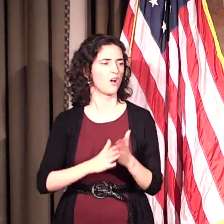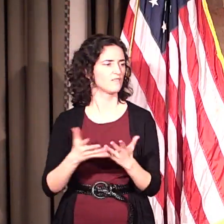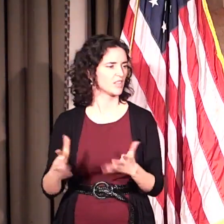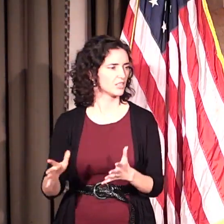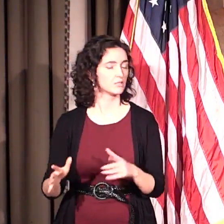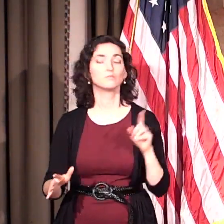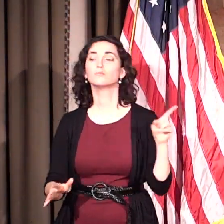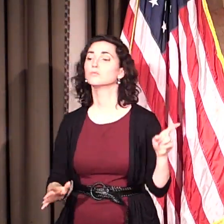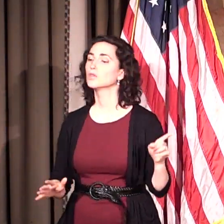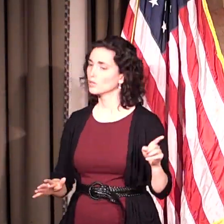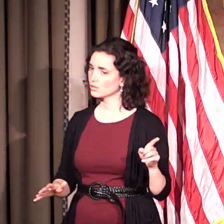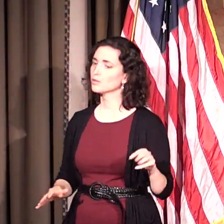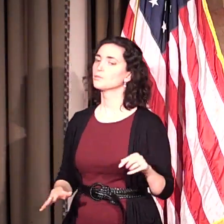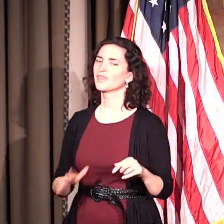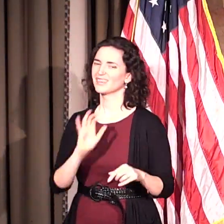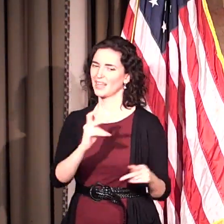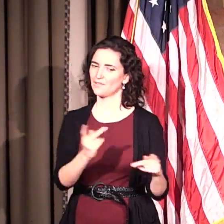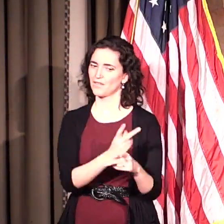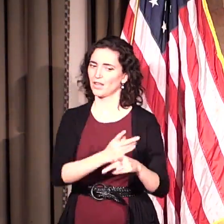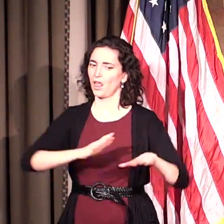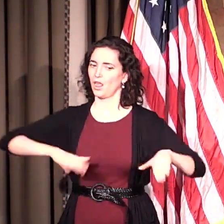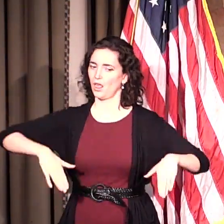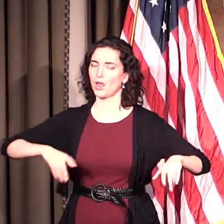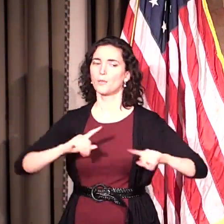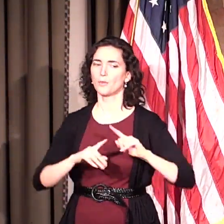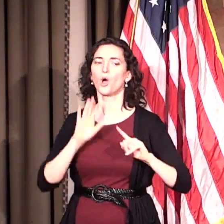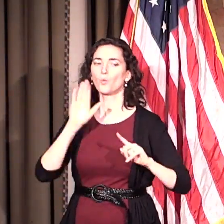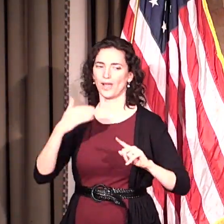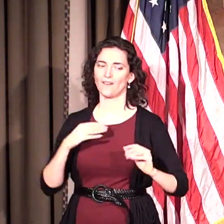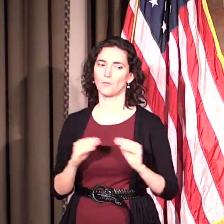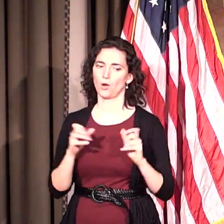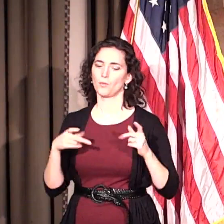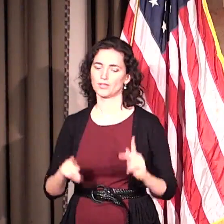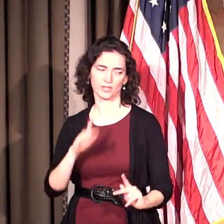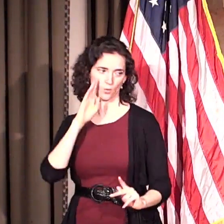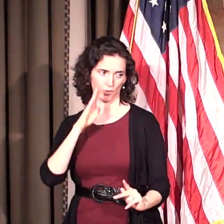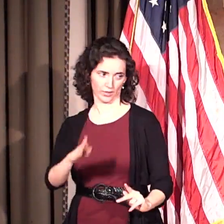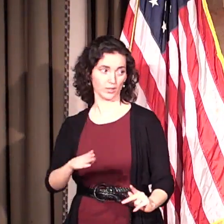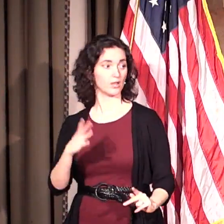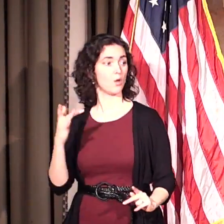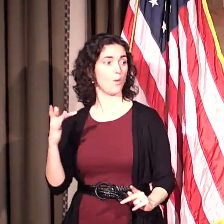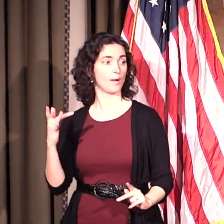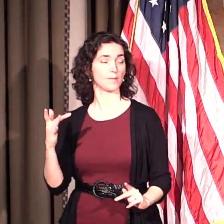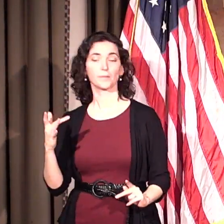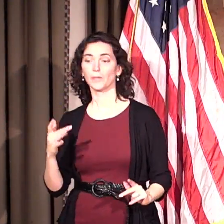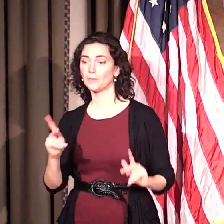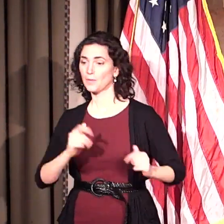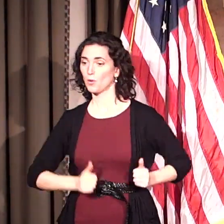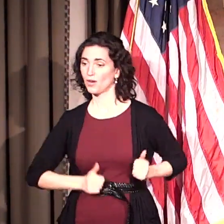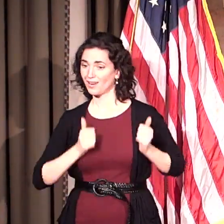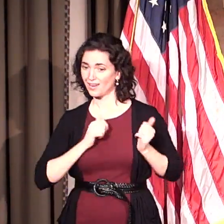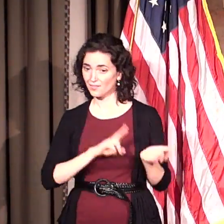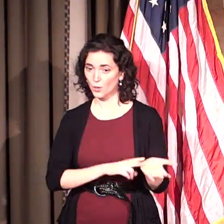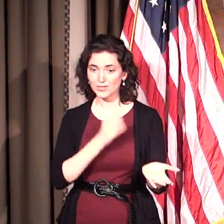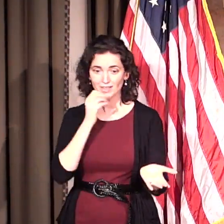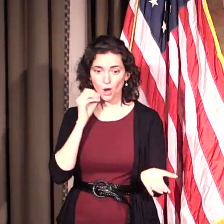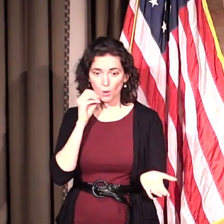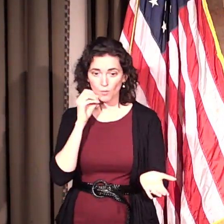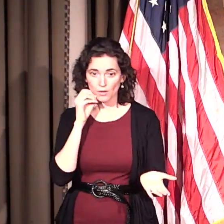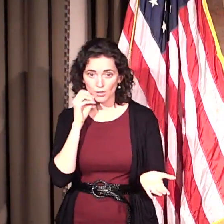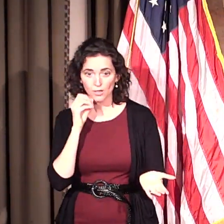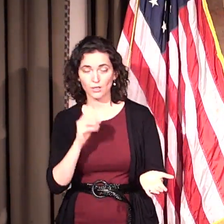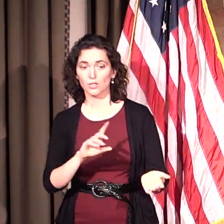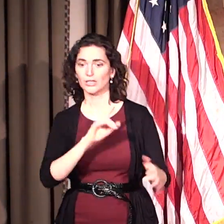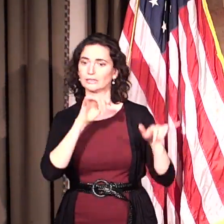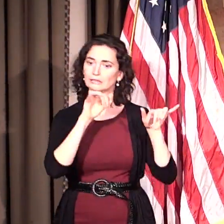be opportunities. We haven't exactly figured out what that looks like, but there absolutely will, because the population of a nursing home is not 100% static.